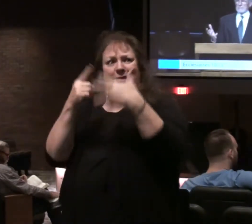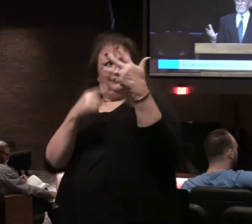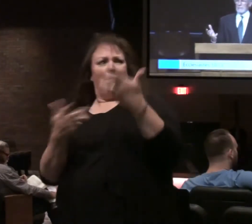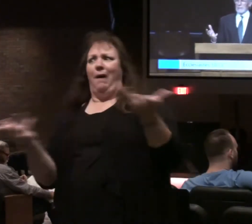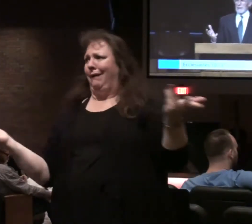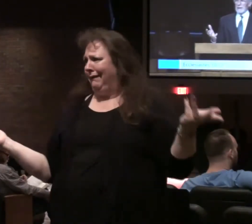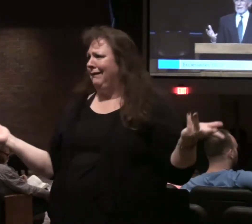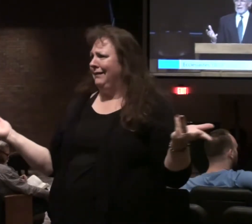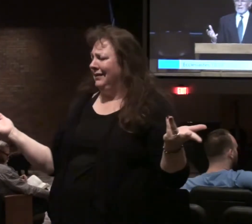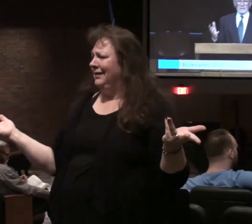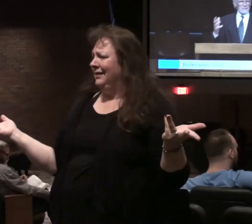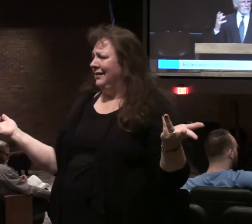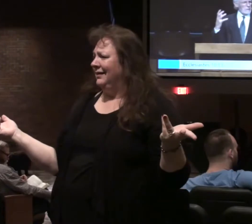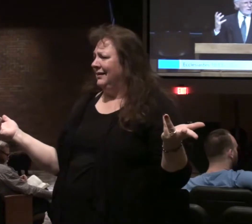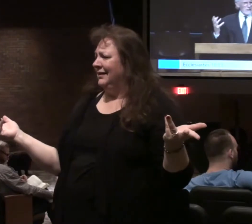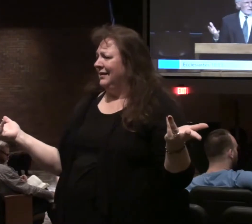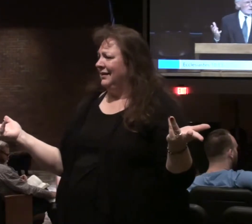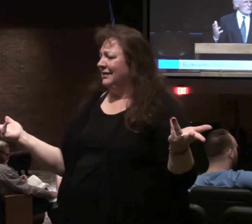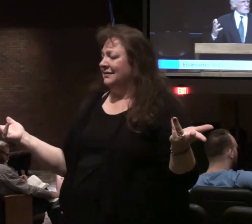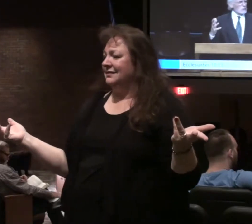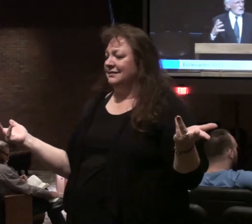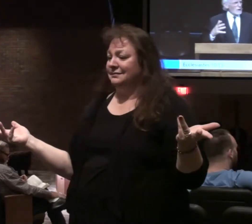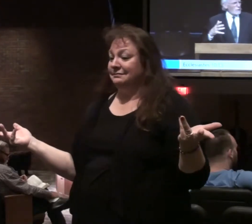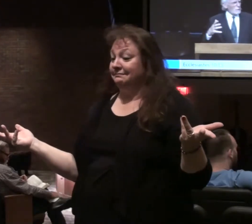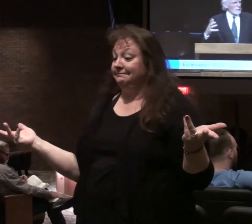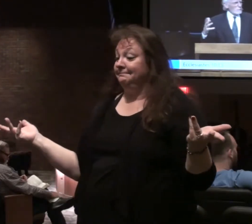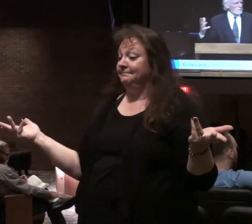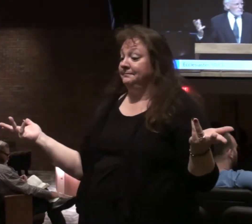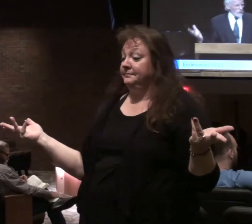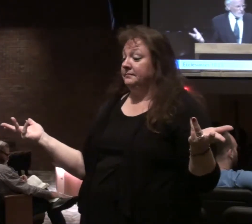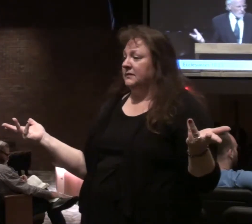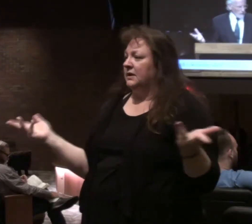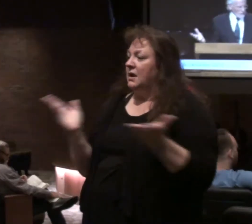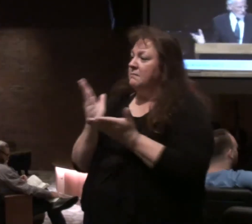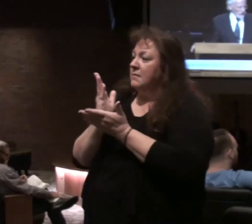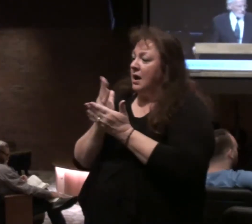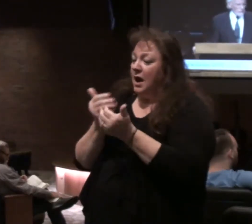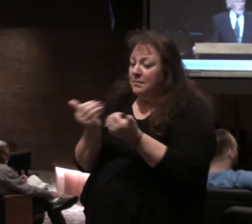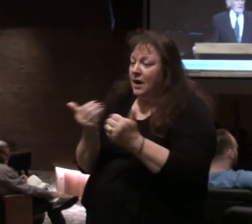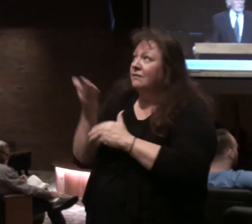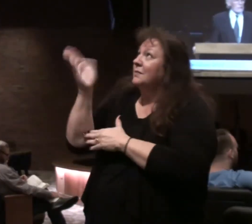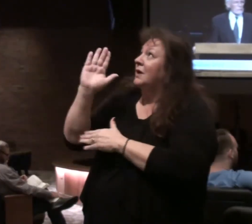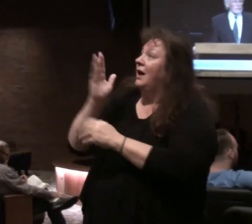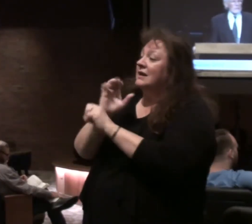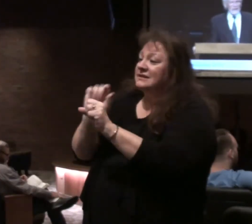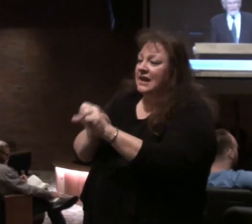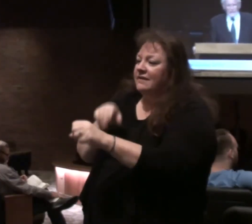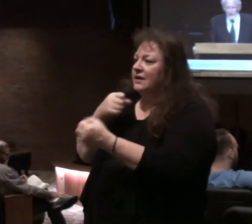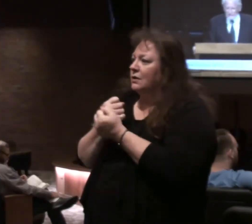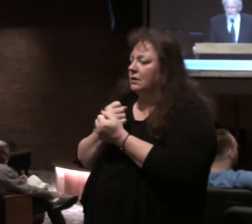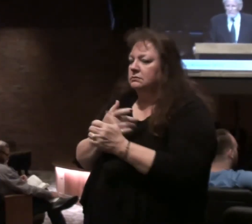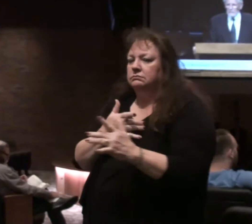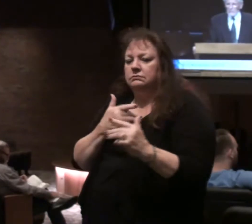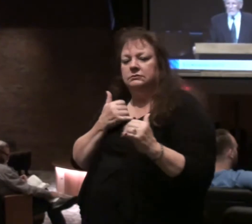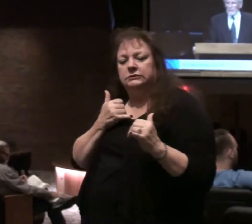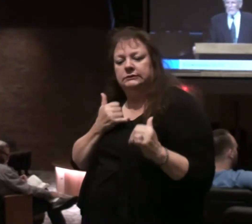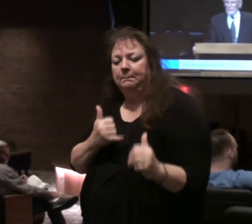among. I mean that because apart from God's saving grace, we were just like